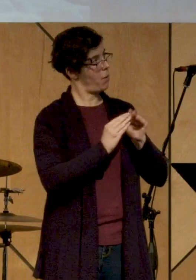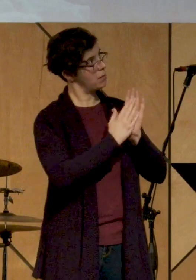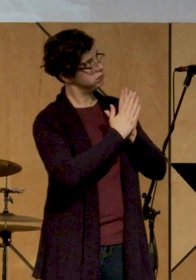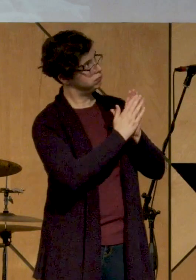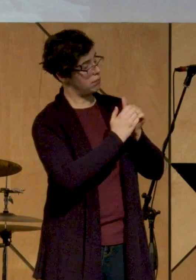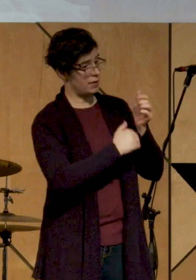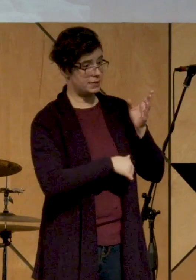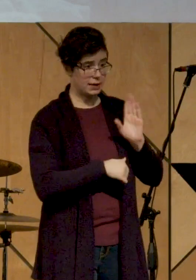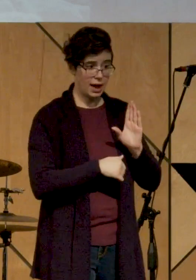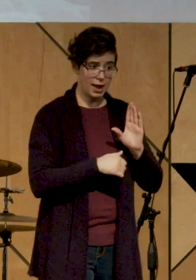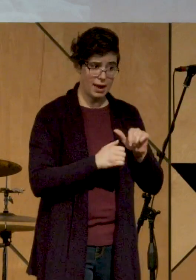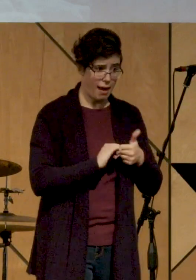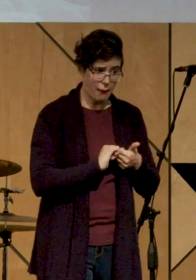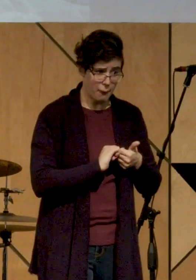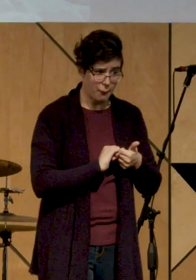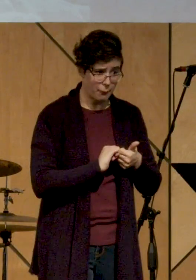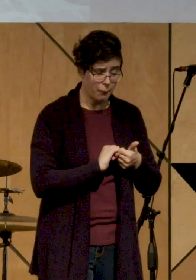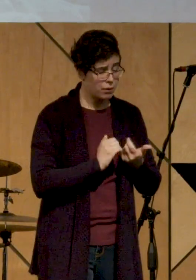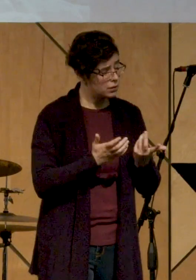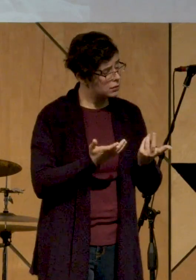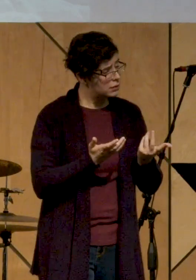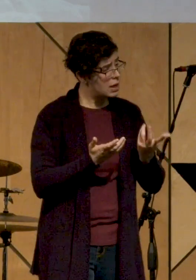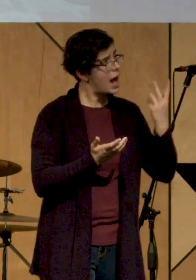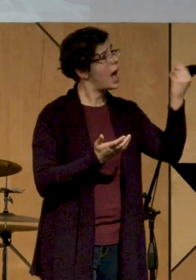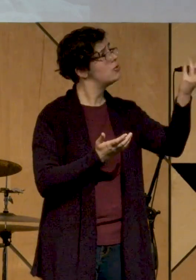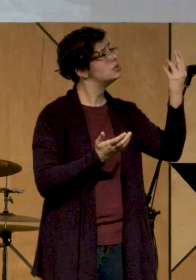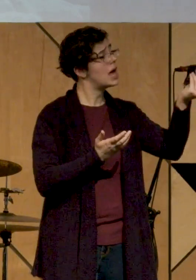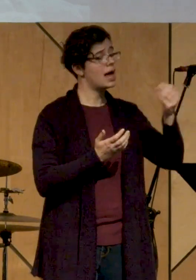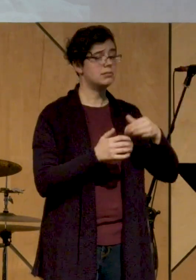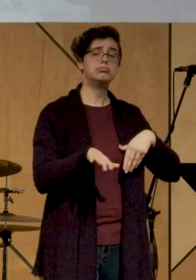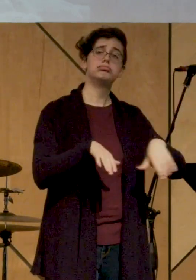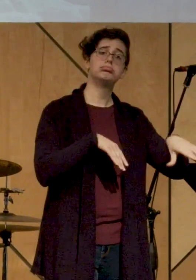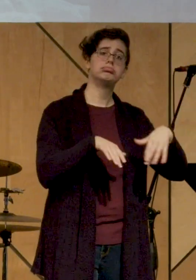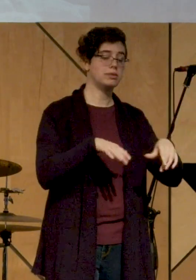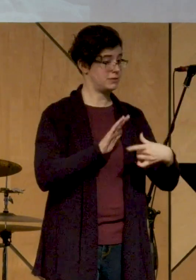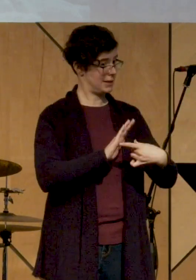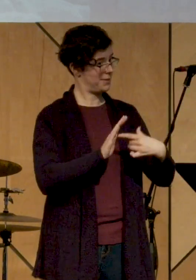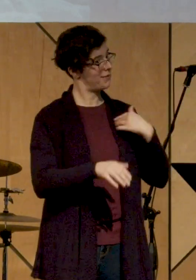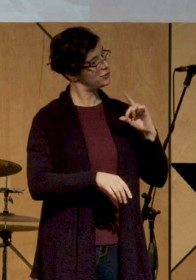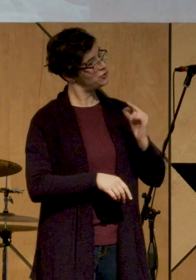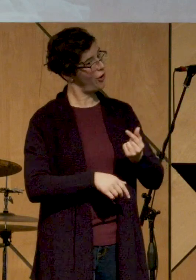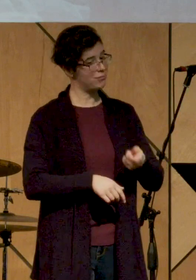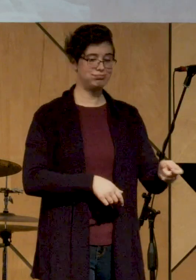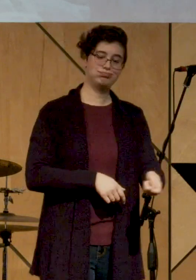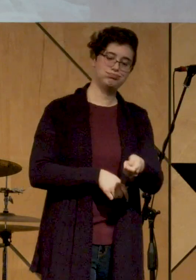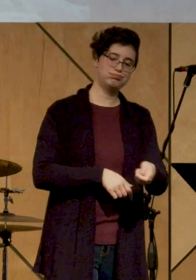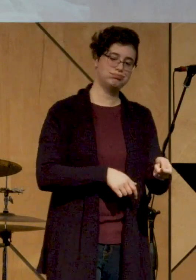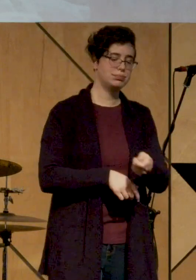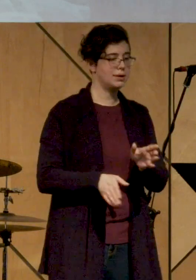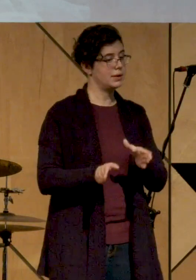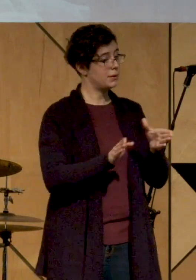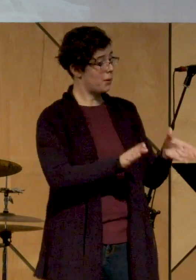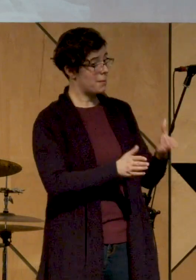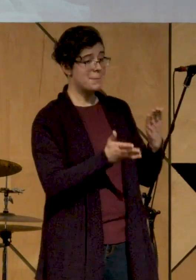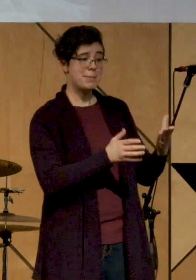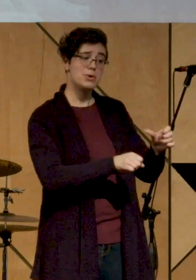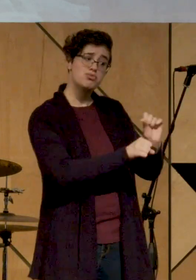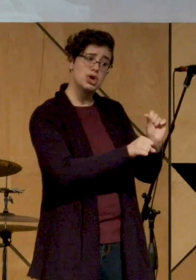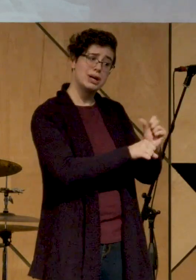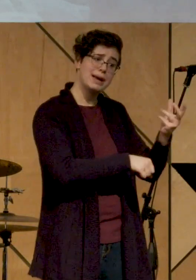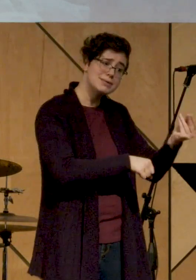to God most easily and freely is when you're out on a walk, walking your dog, or you're out gardening and working the